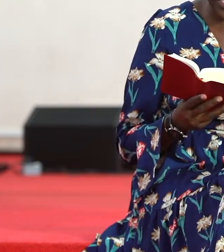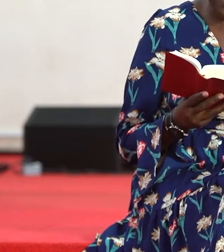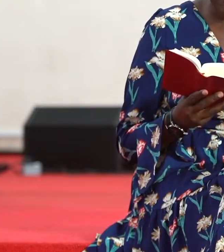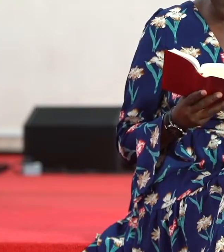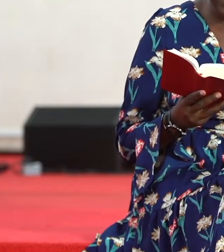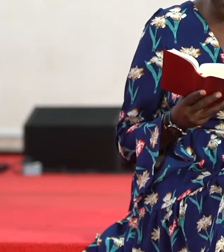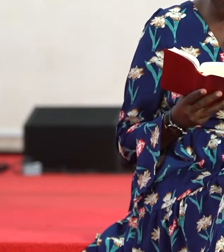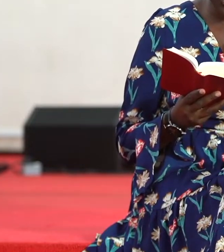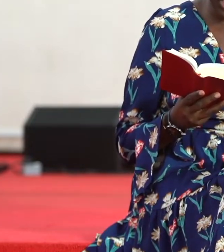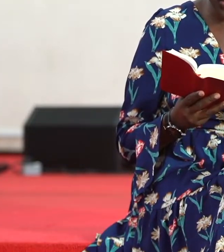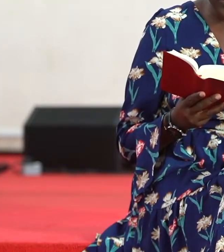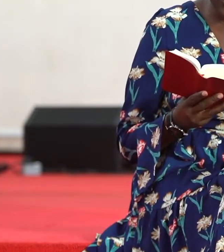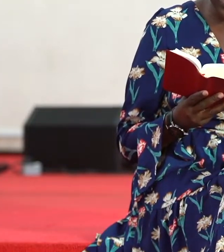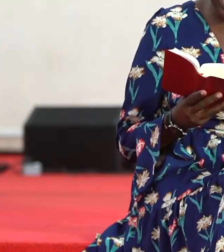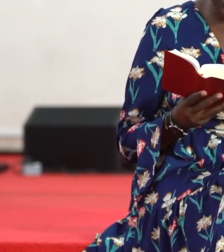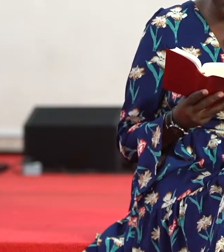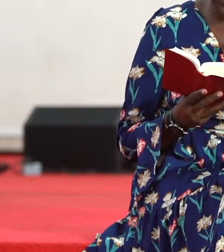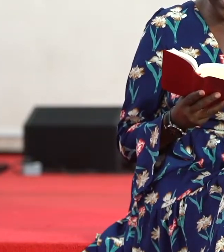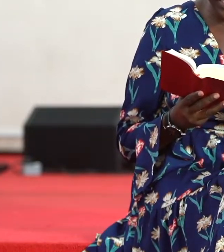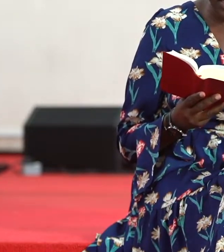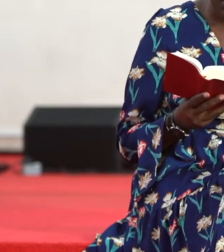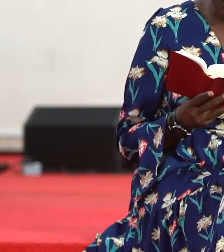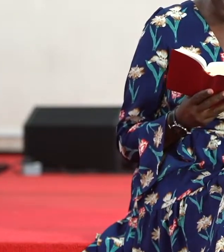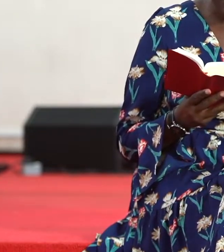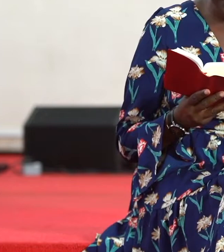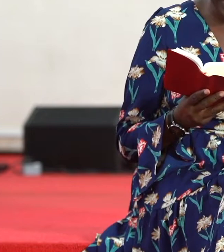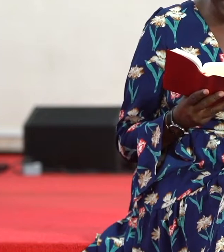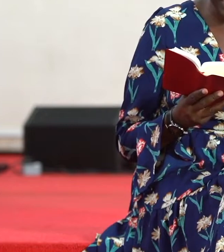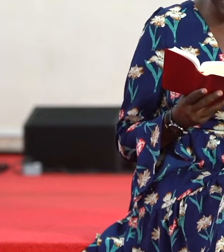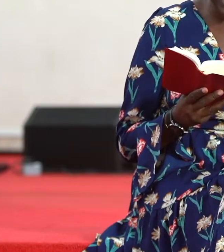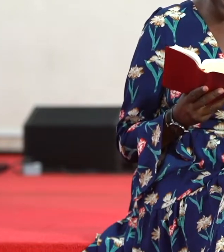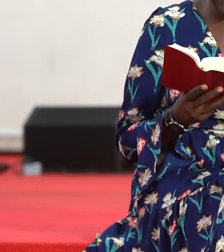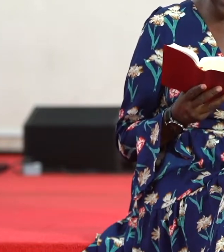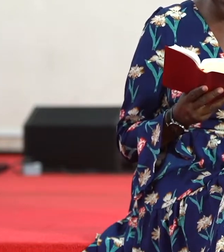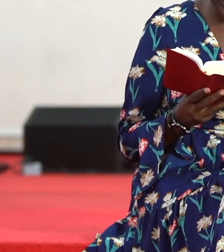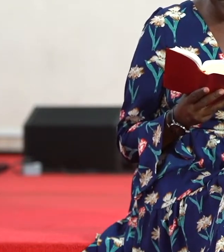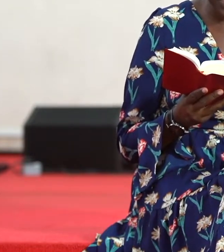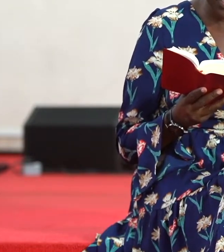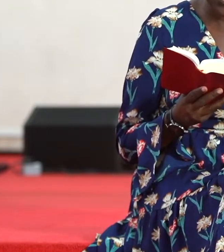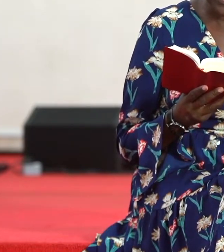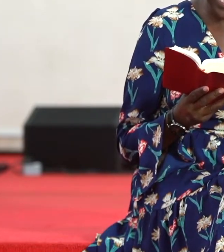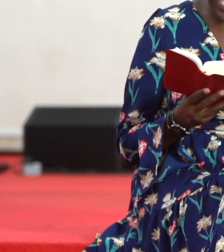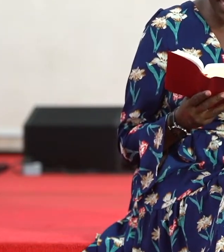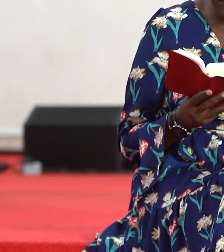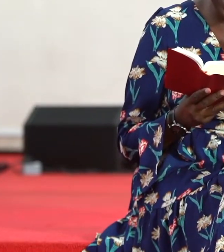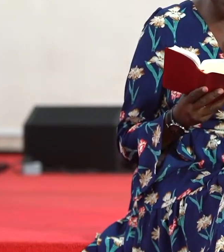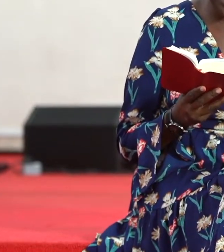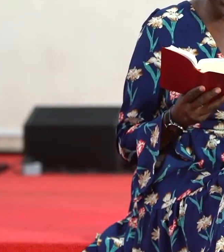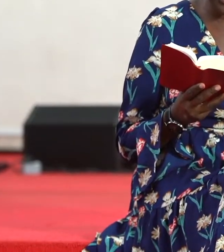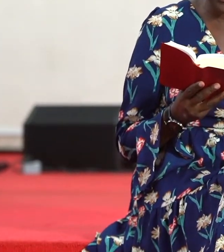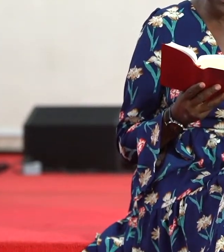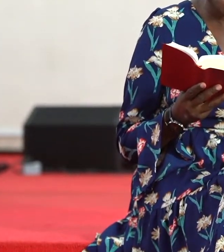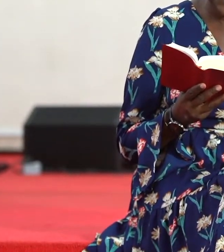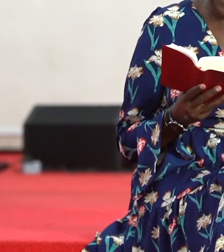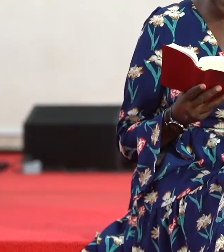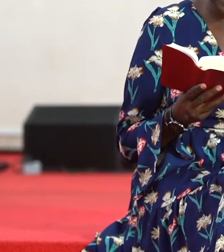God and the Father of our Lord Jesus Christ, who has blessed us in heavenly realms with every